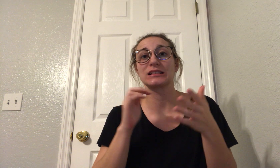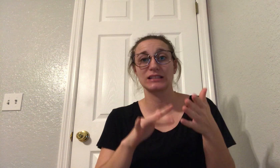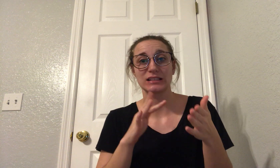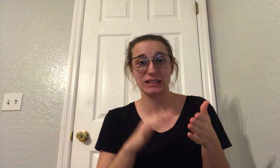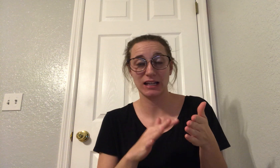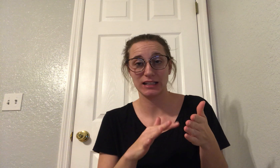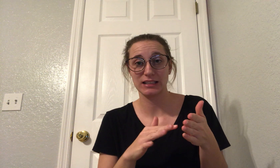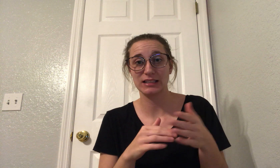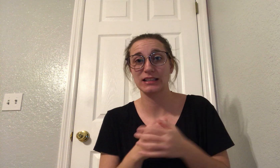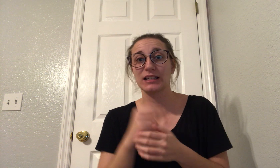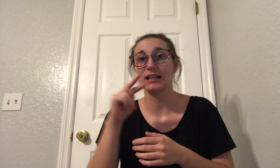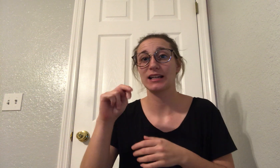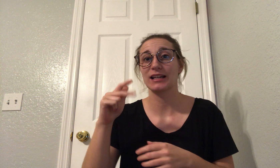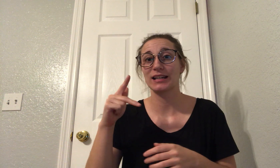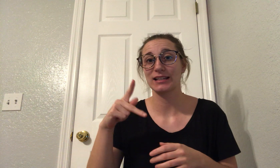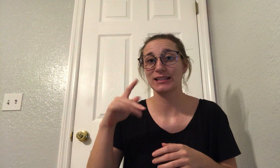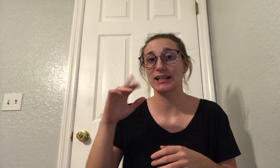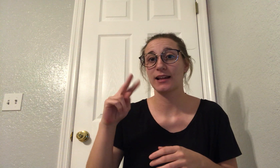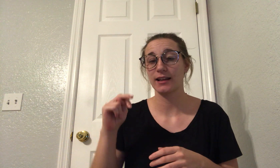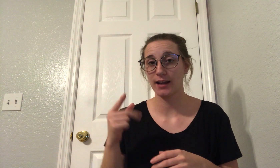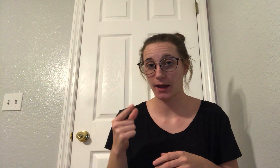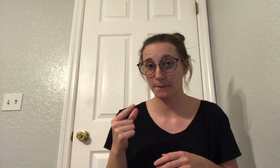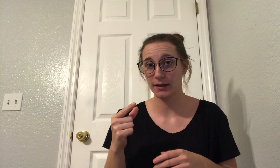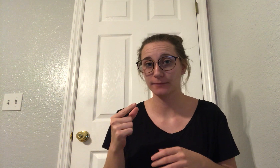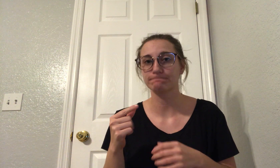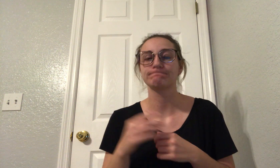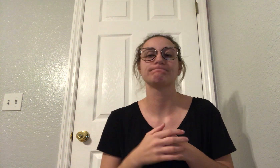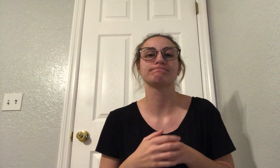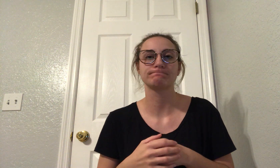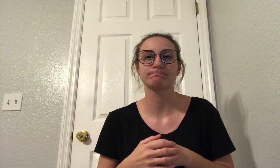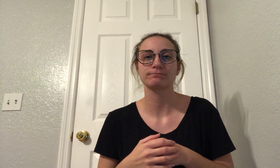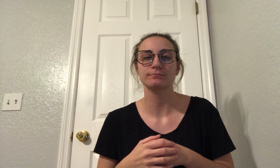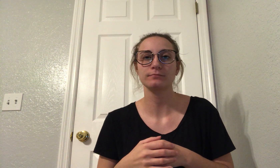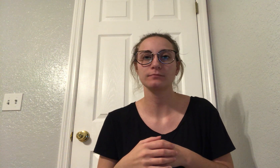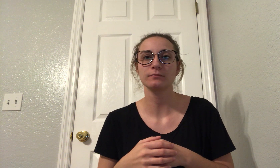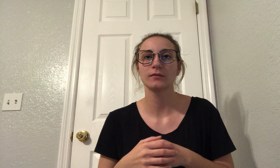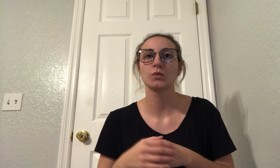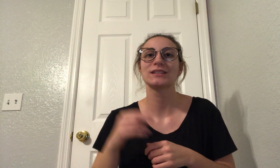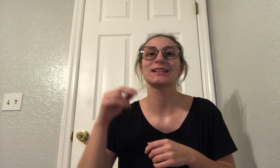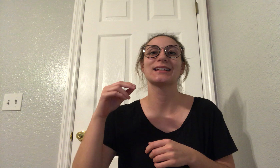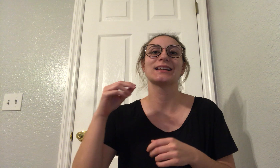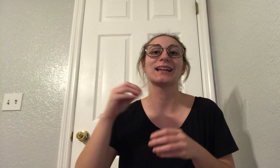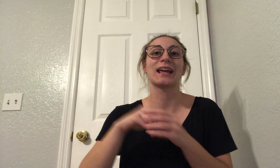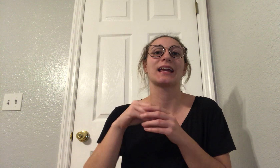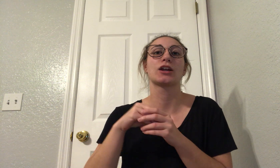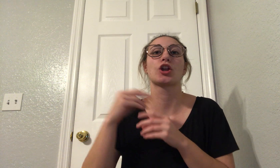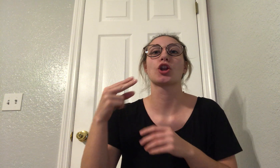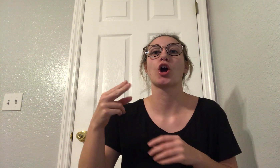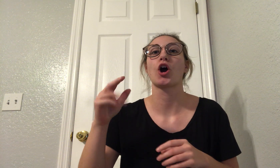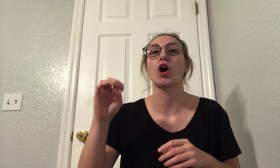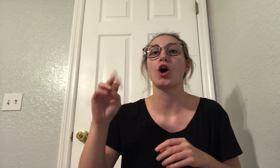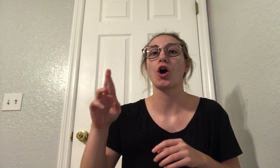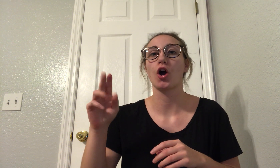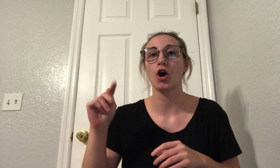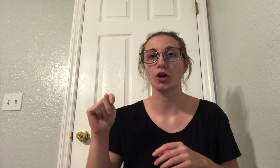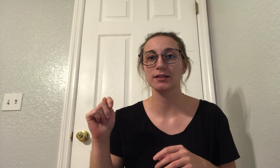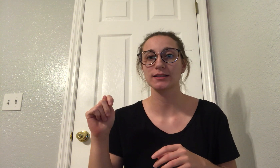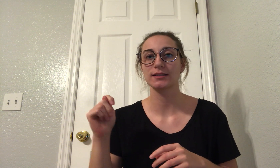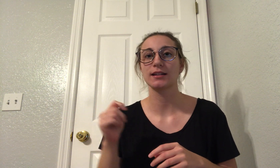cardiovascular events in a prospective cohort study. This was in Heart 2019. This was just one that actually connected